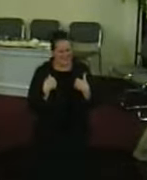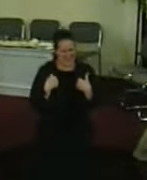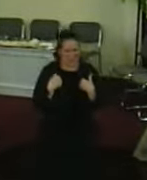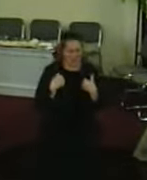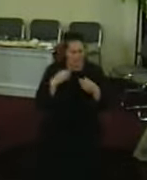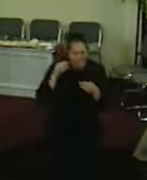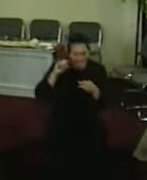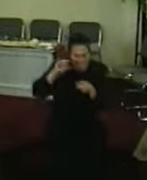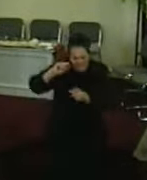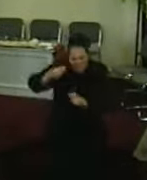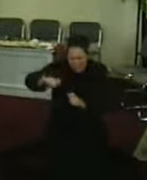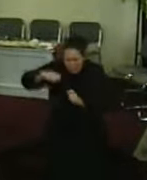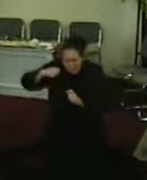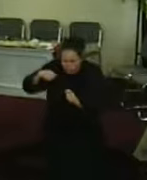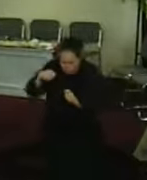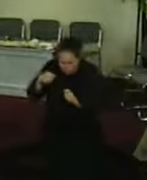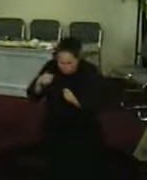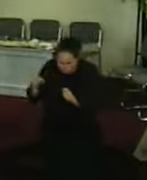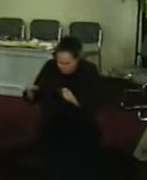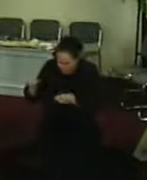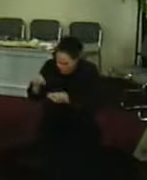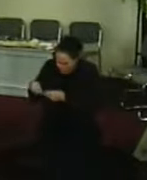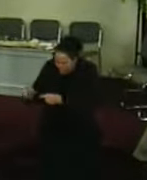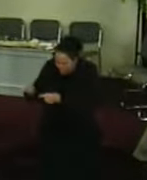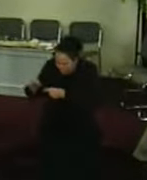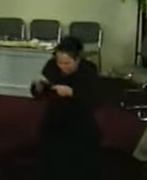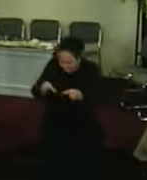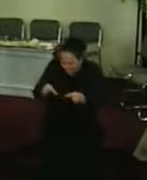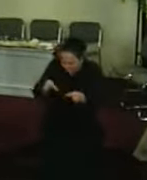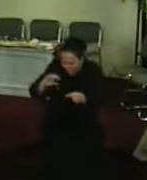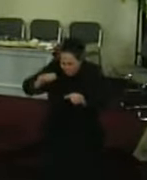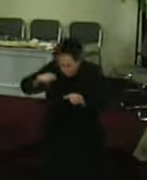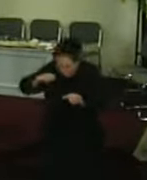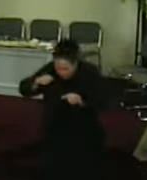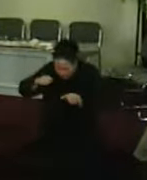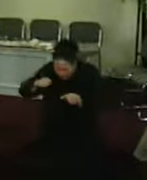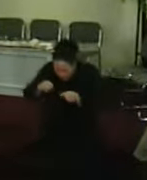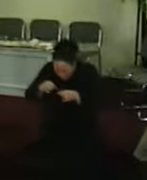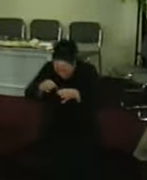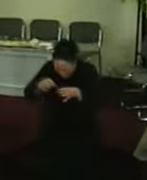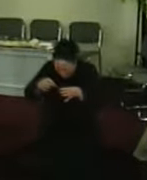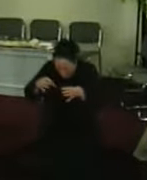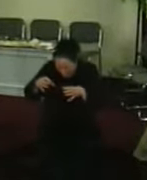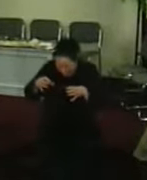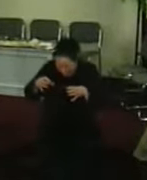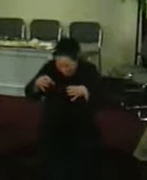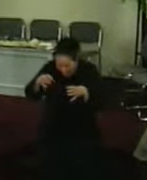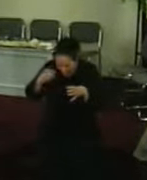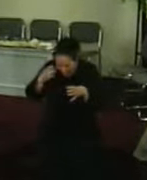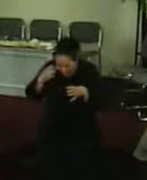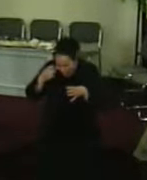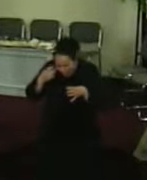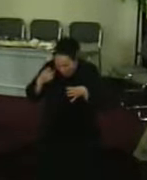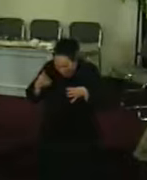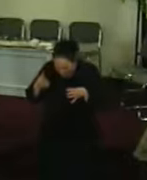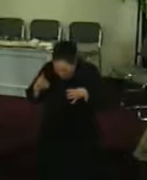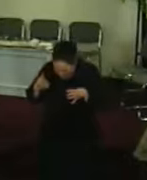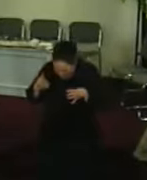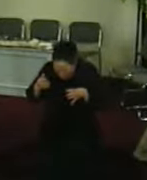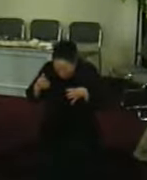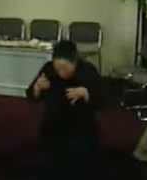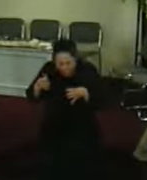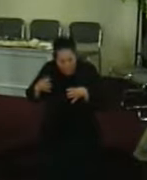and we could put them under our powerful microscope and we could blow that up to 100,000 power, you